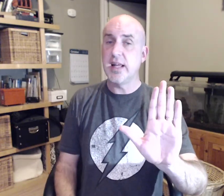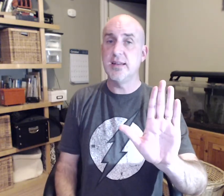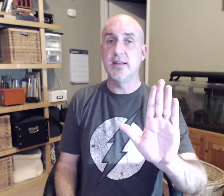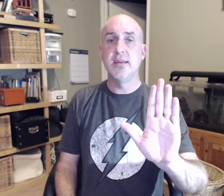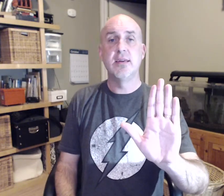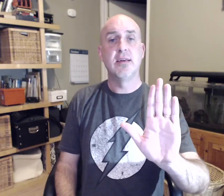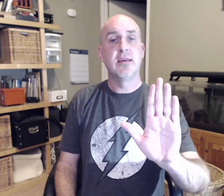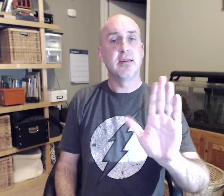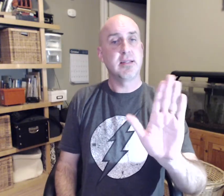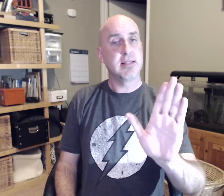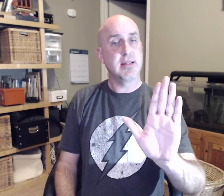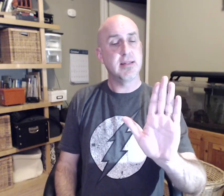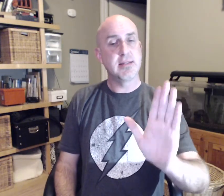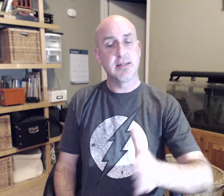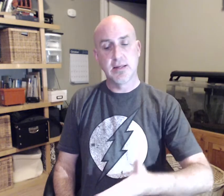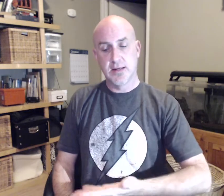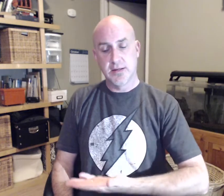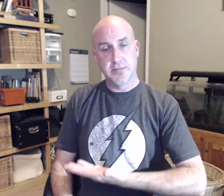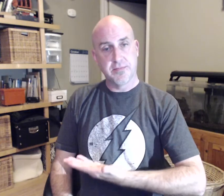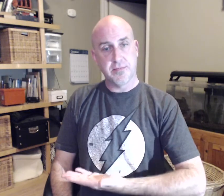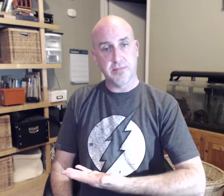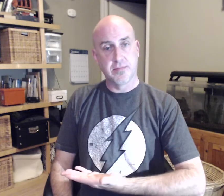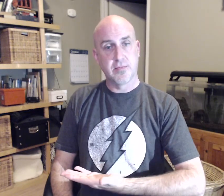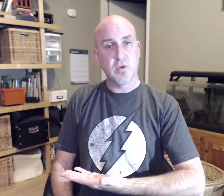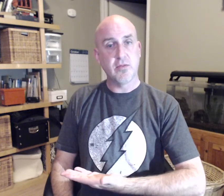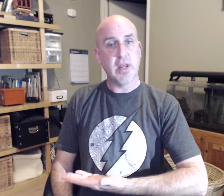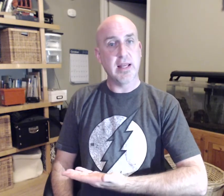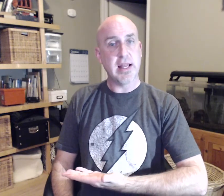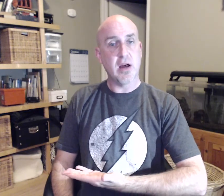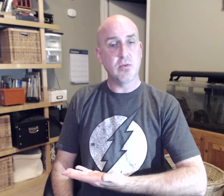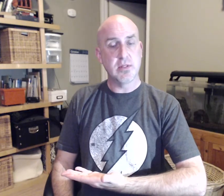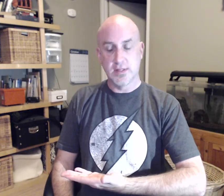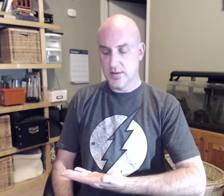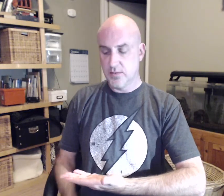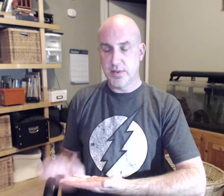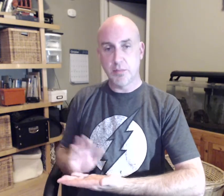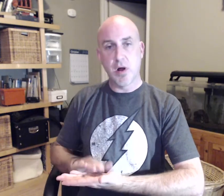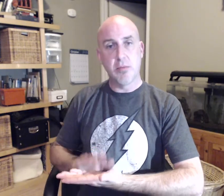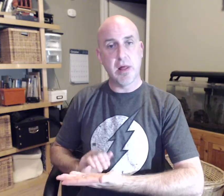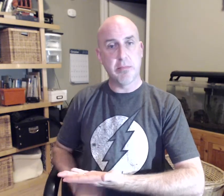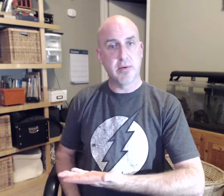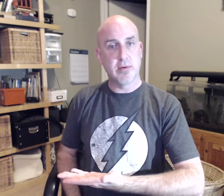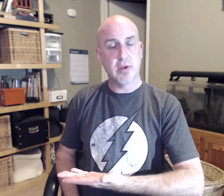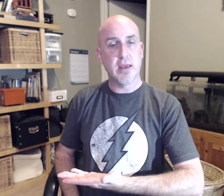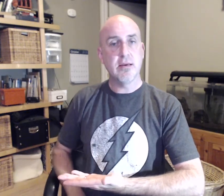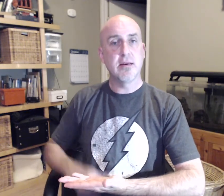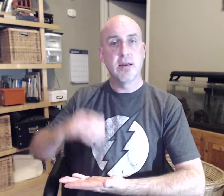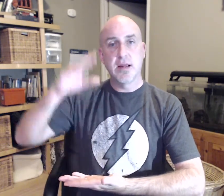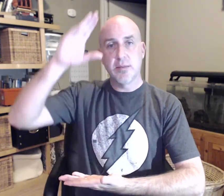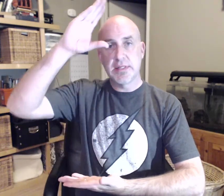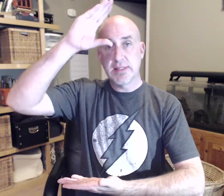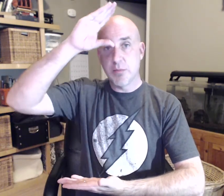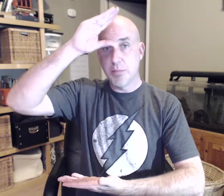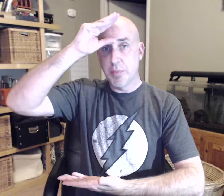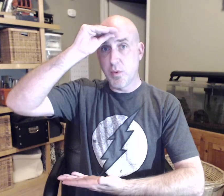left-handed, is like this. You have your hand out with the palm up, okay? I'm going to sign